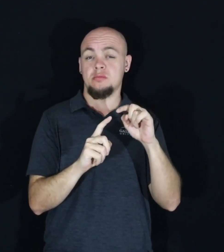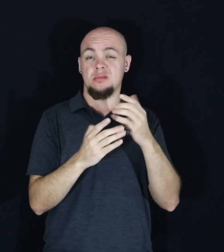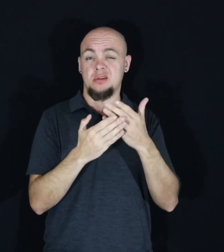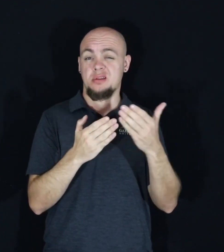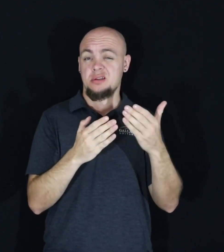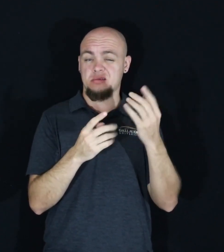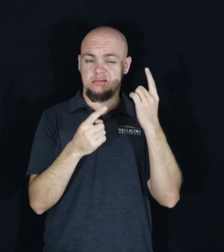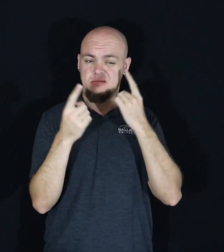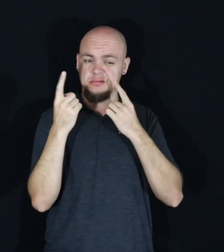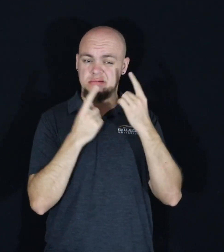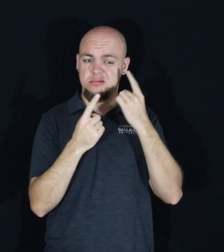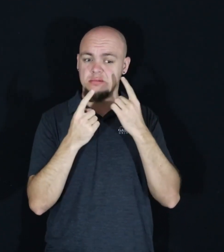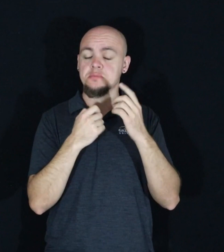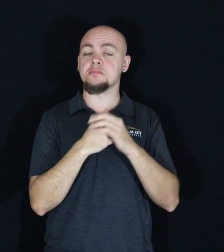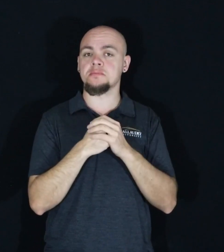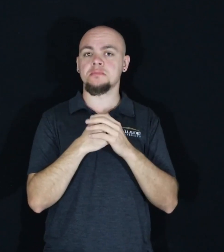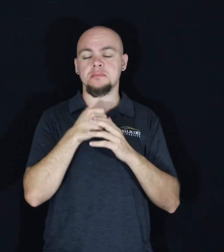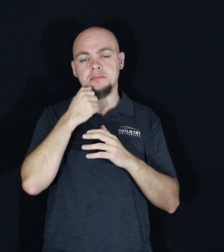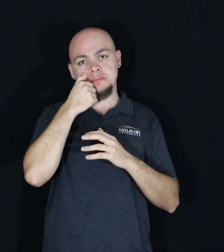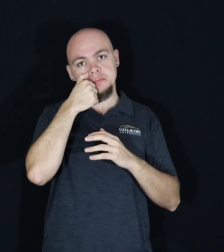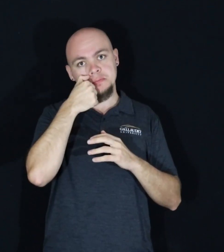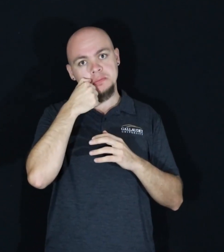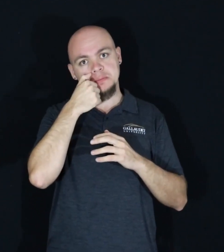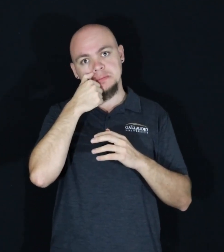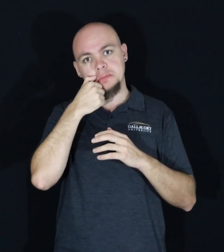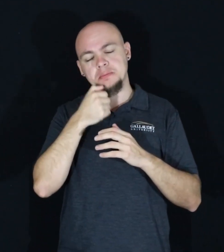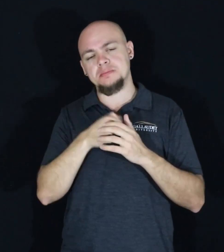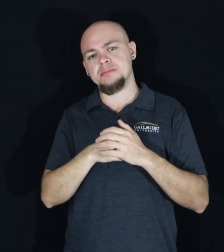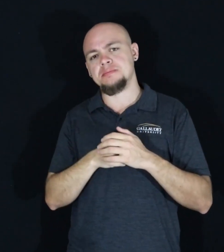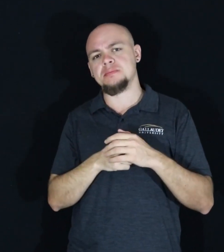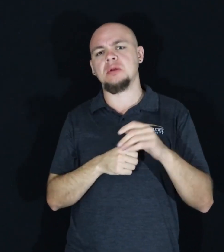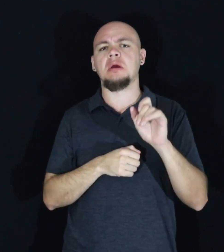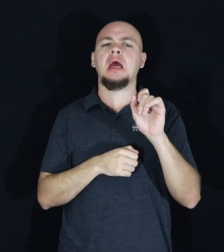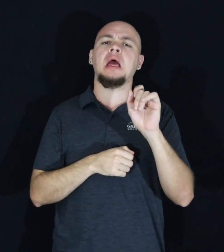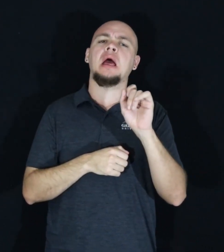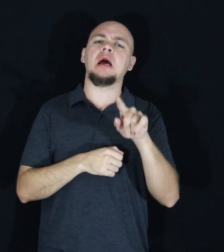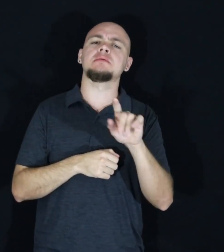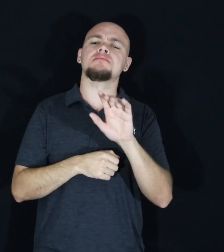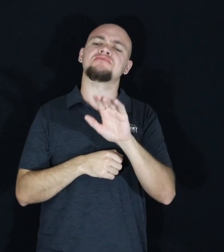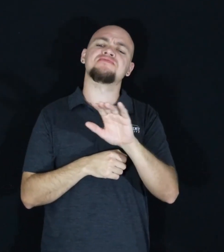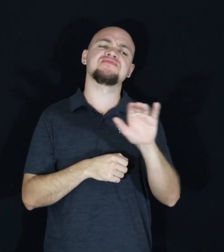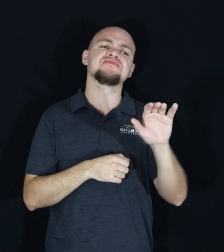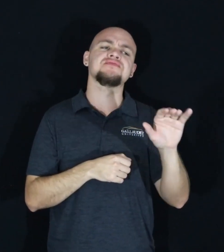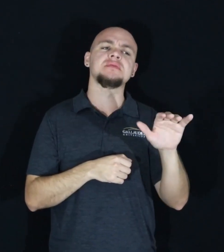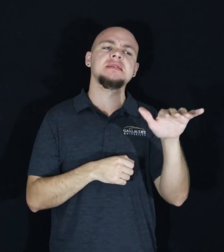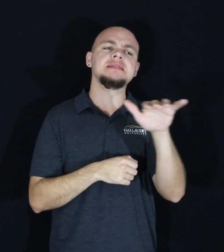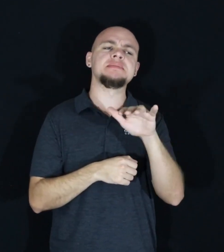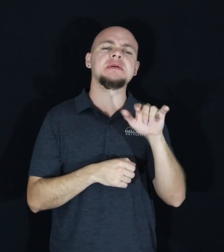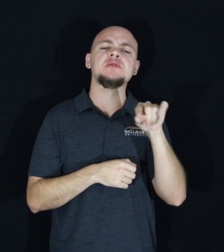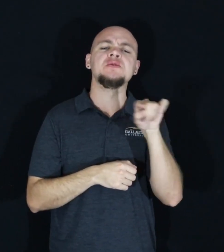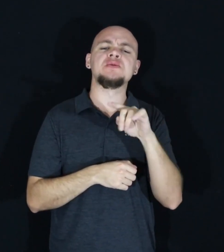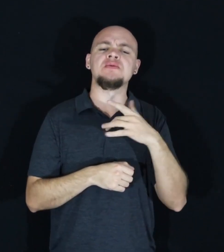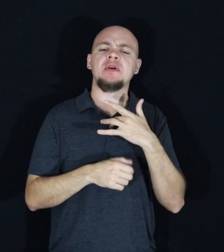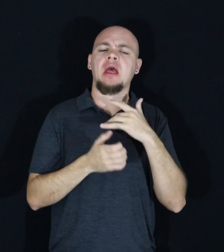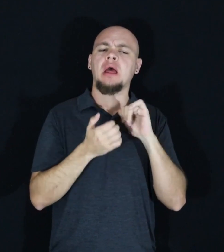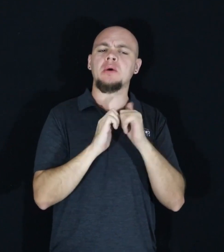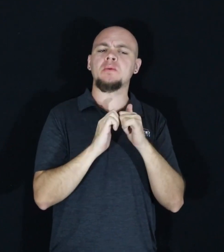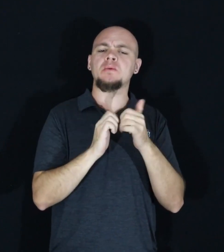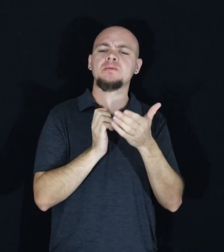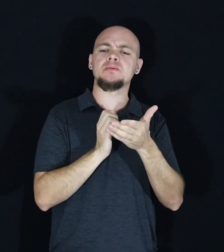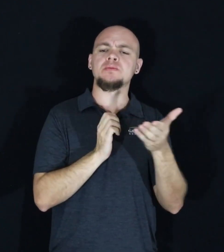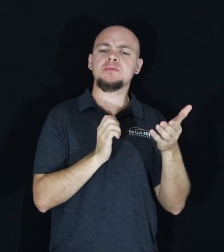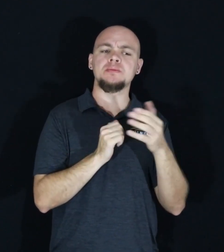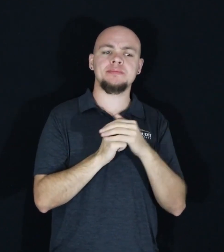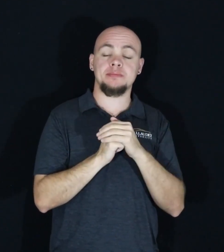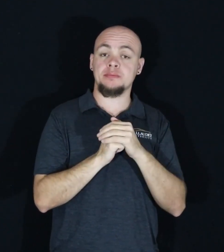consider. So I started asking others about it. How does this space make you feel?